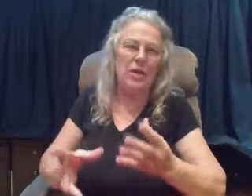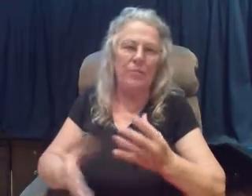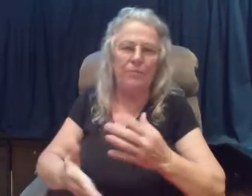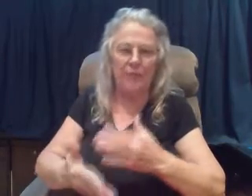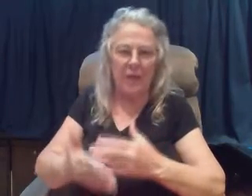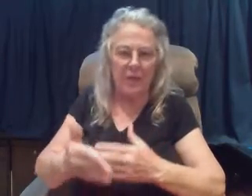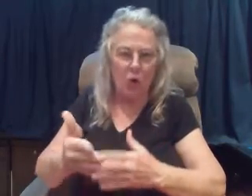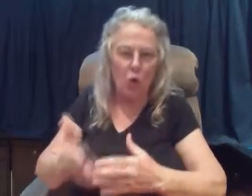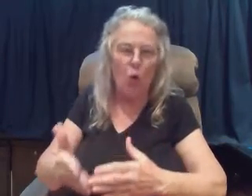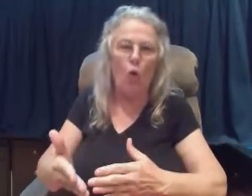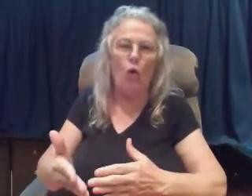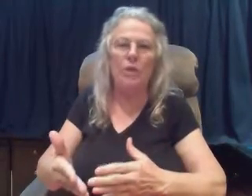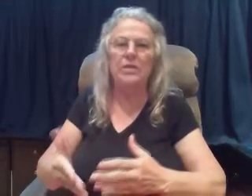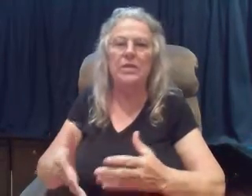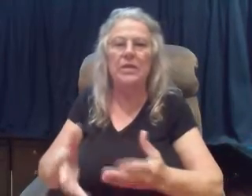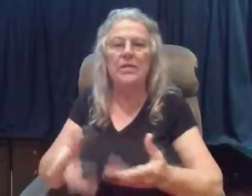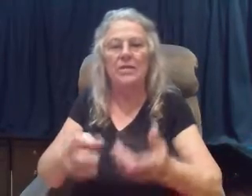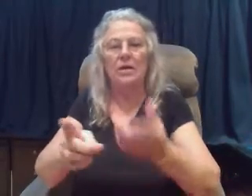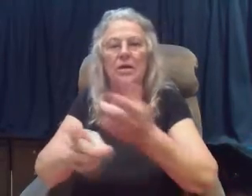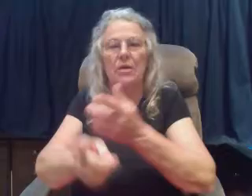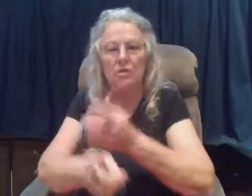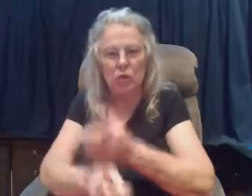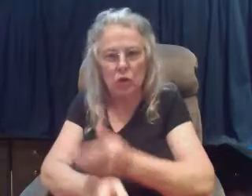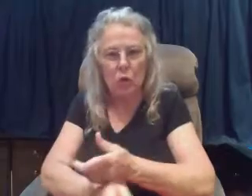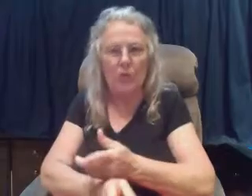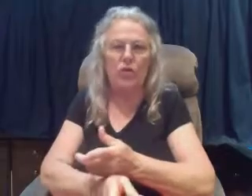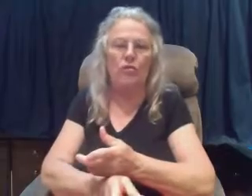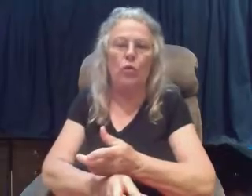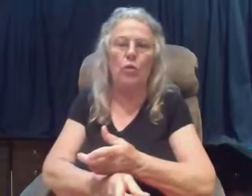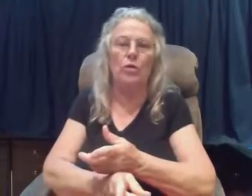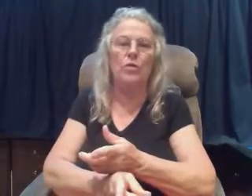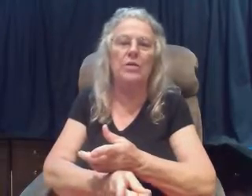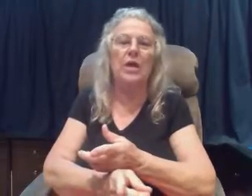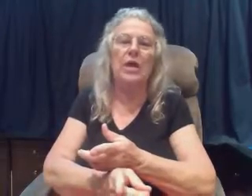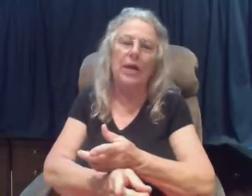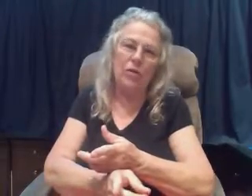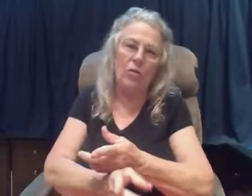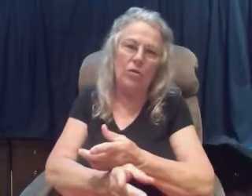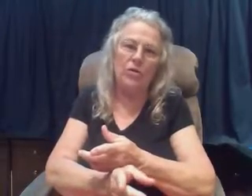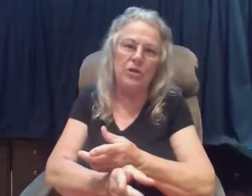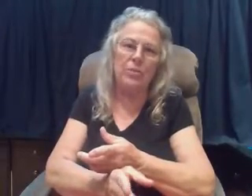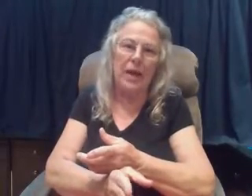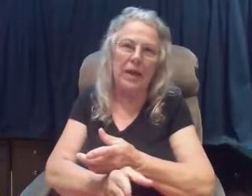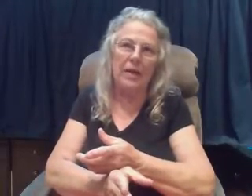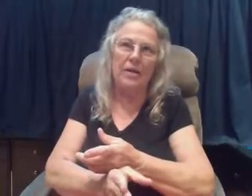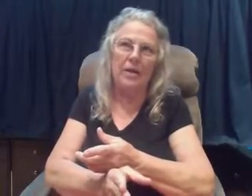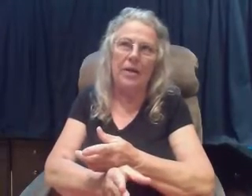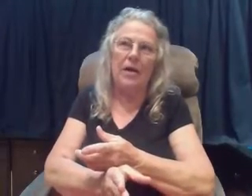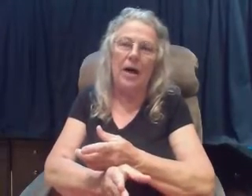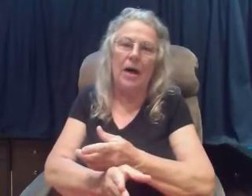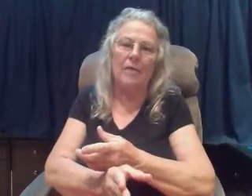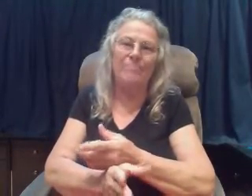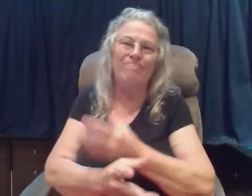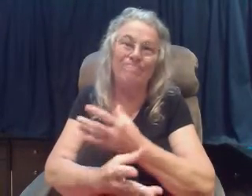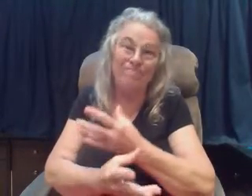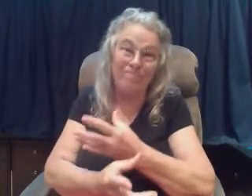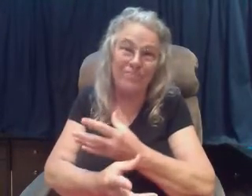especially in the chorus. There is a switch of words in order to make it um,